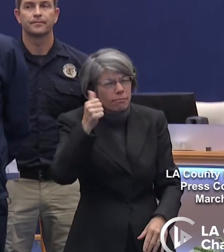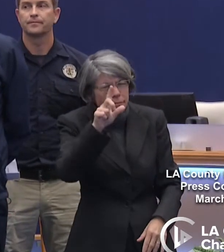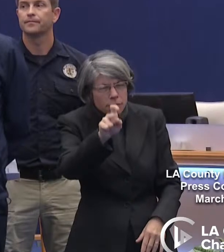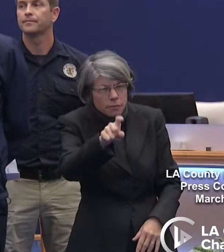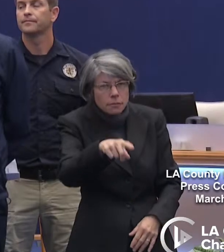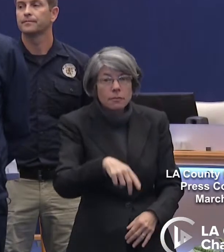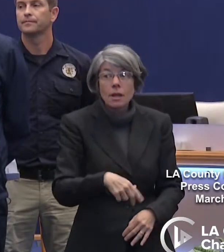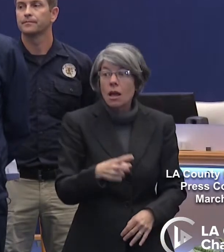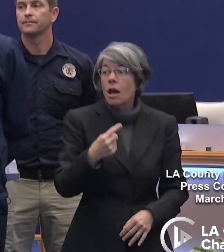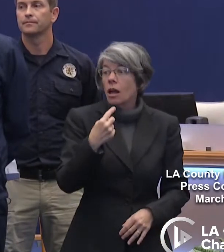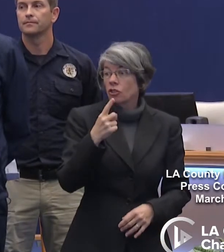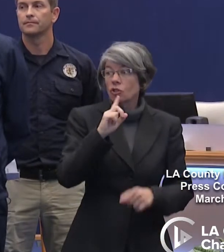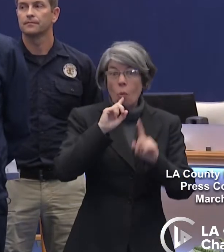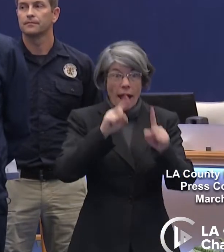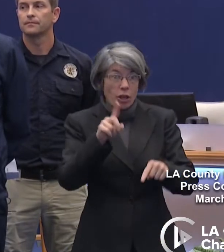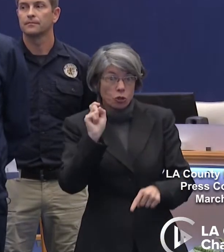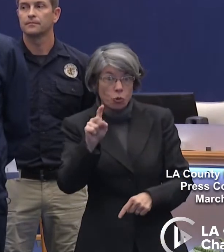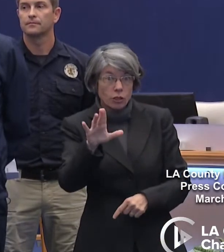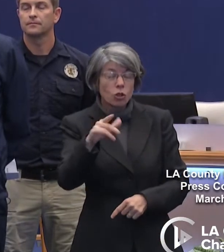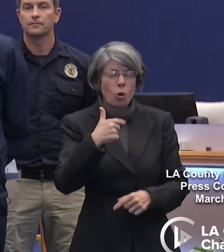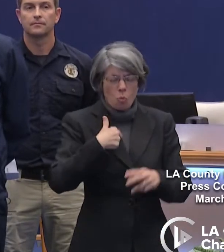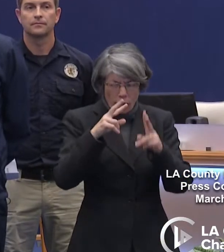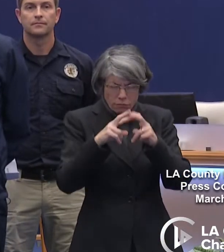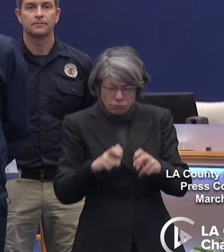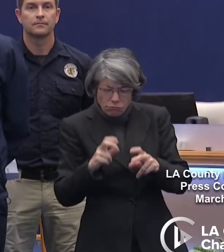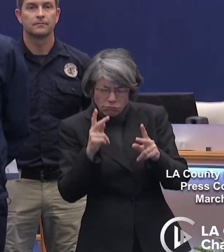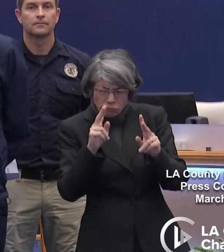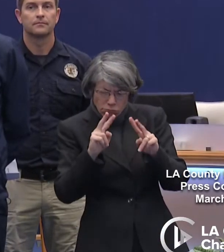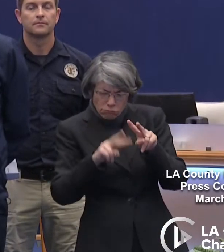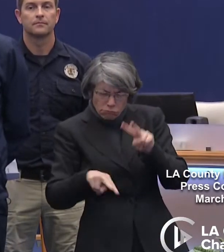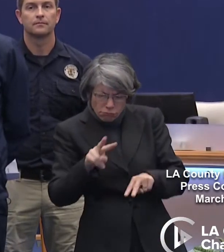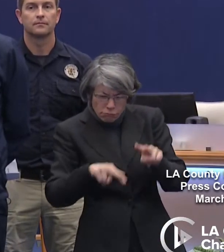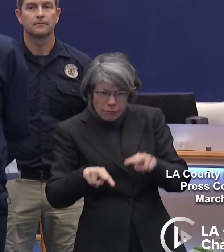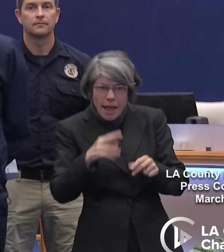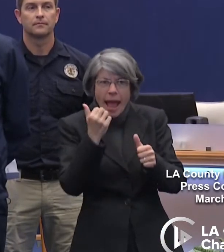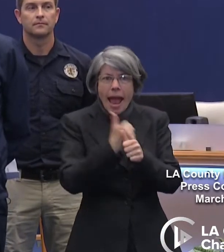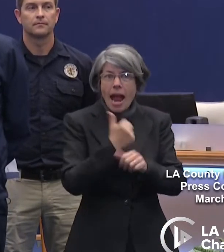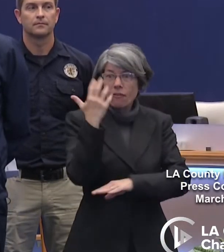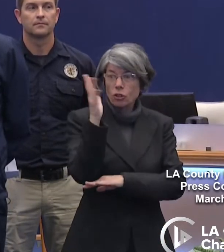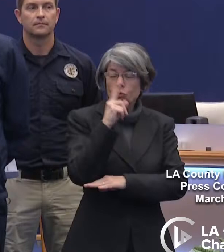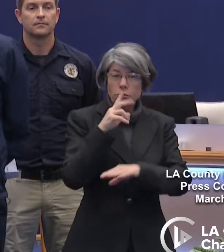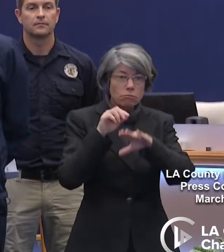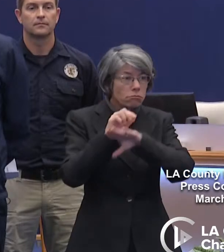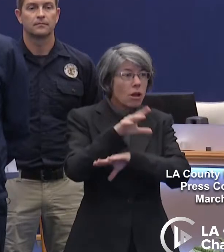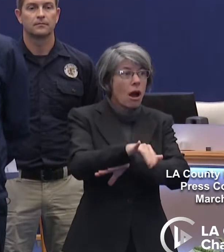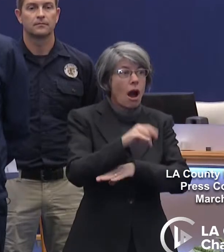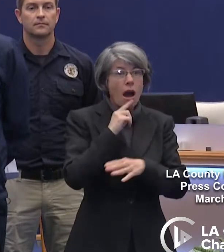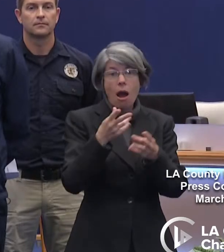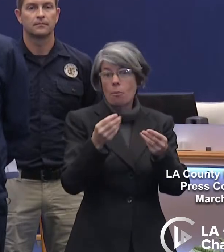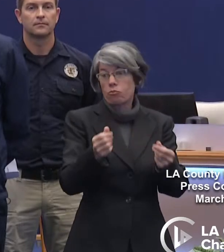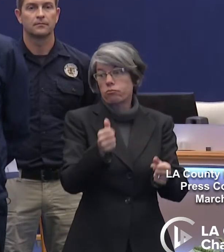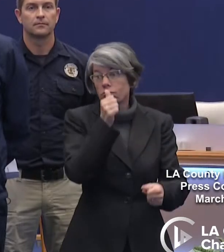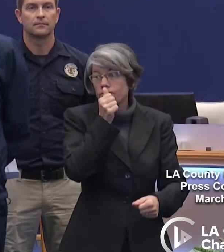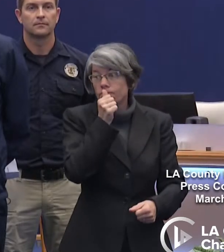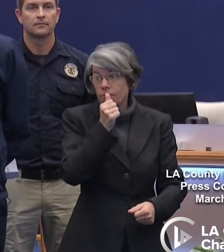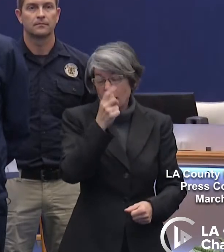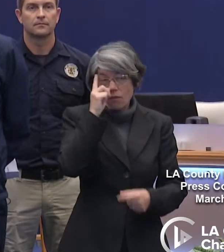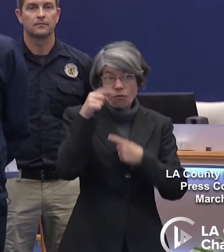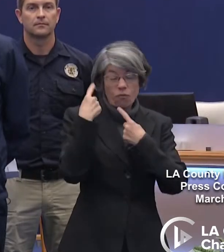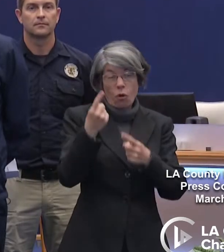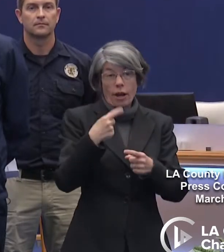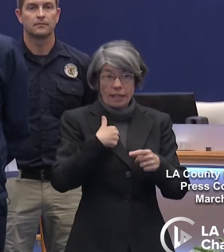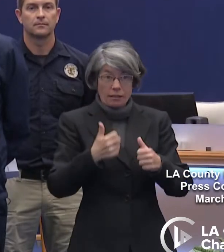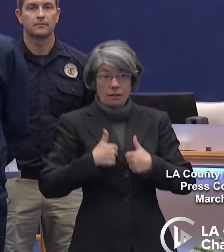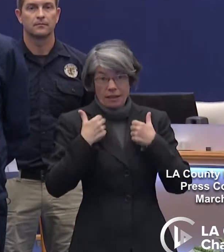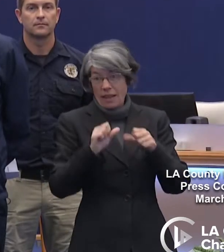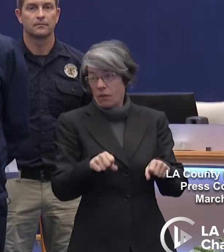answer that question by saying we assess every tree that was in the impacted area on private property for its